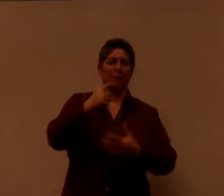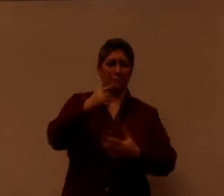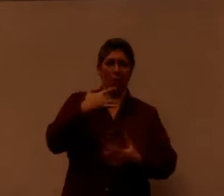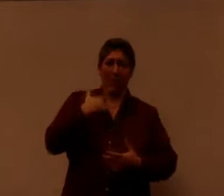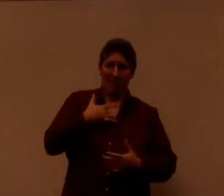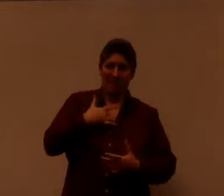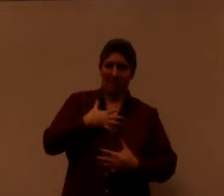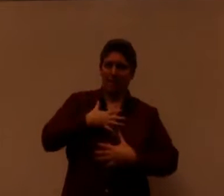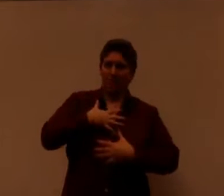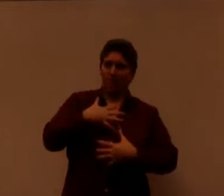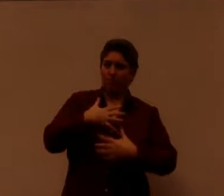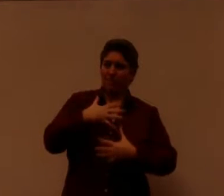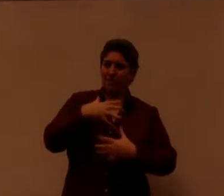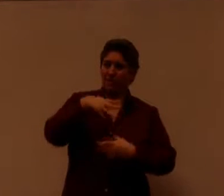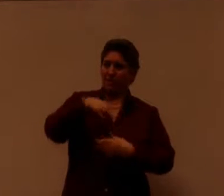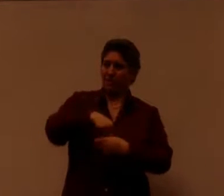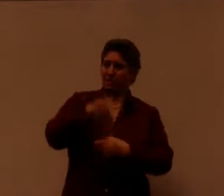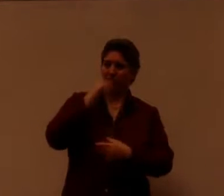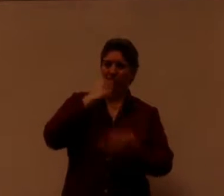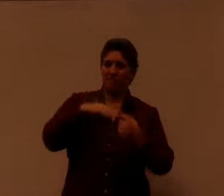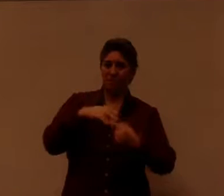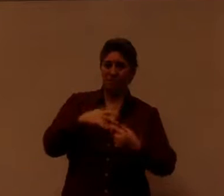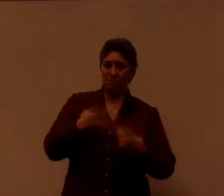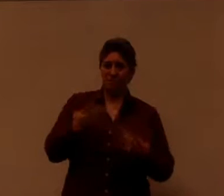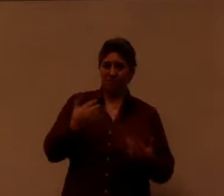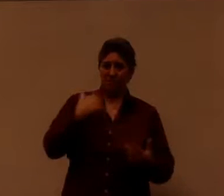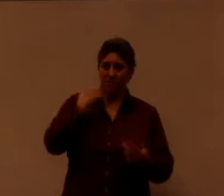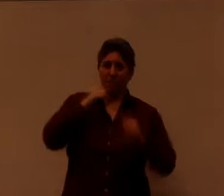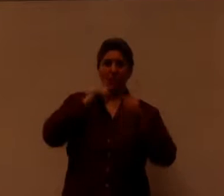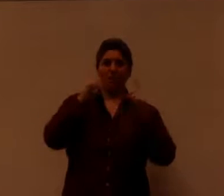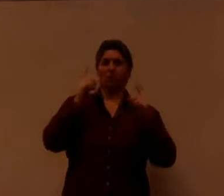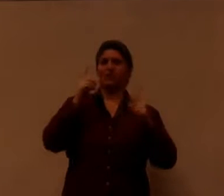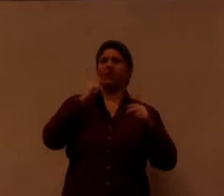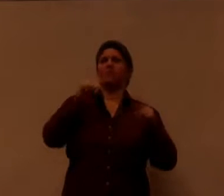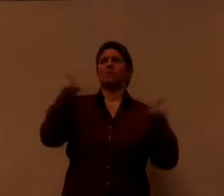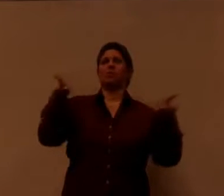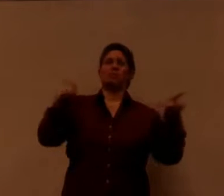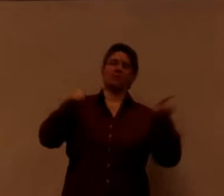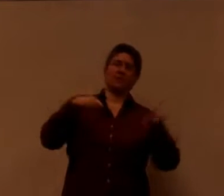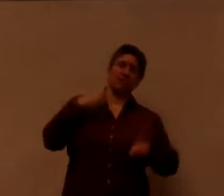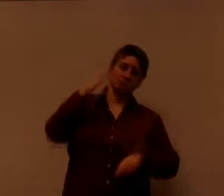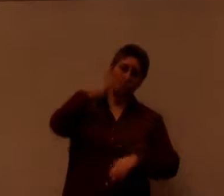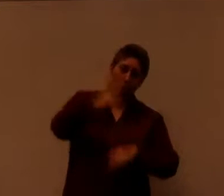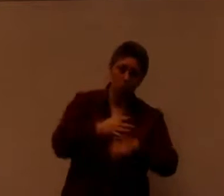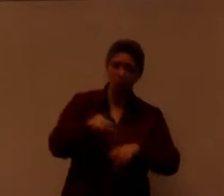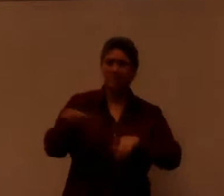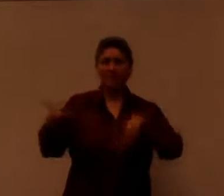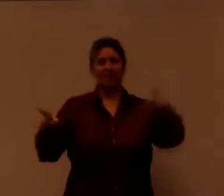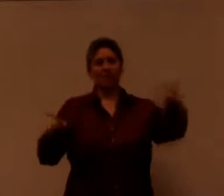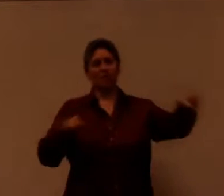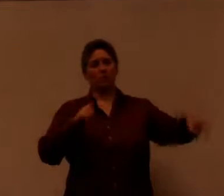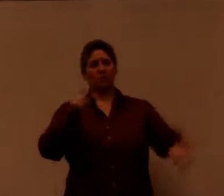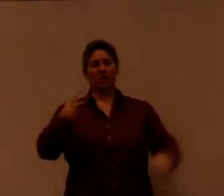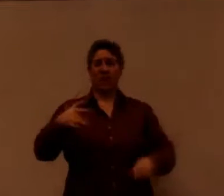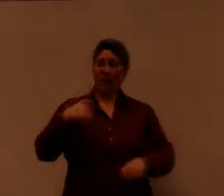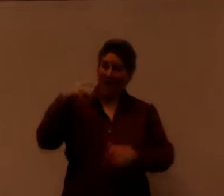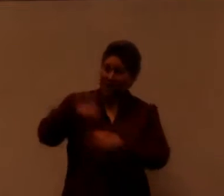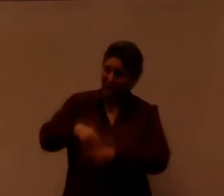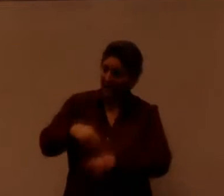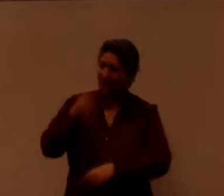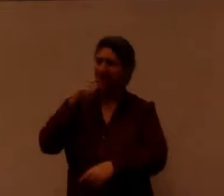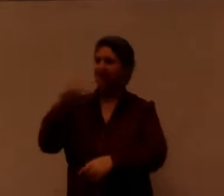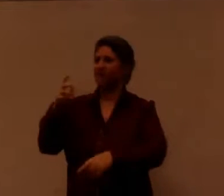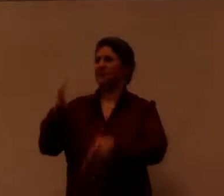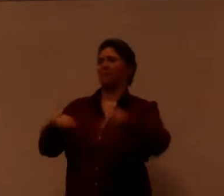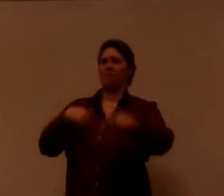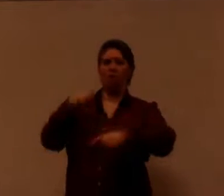If you have all three of those, if you live and breathe in the deaf community, if you wake up in the deaf community, you go to work, you're involved in the deaf